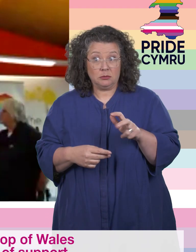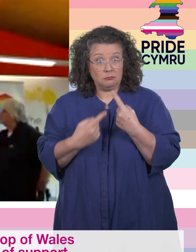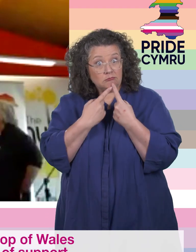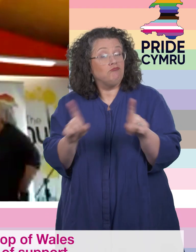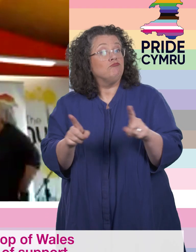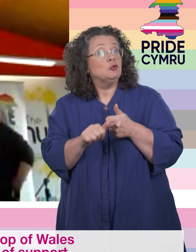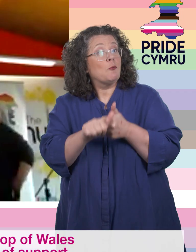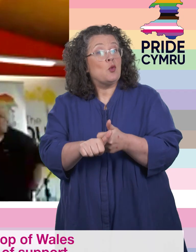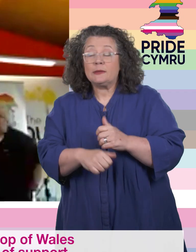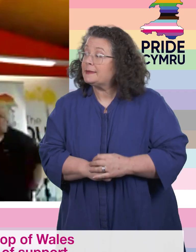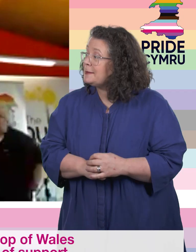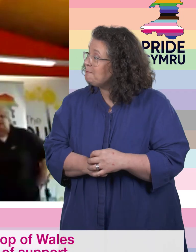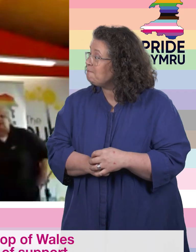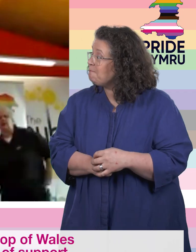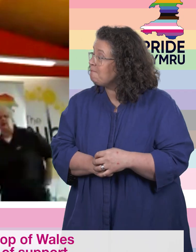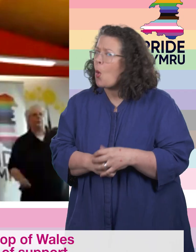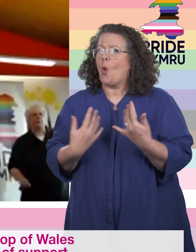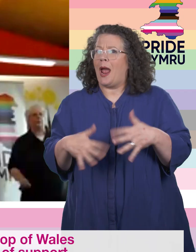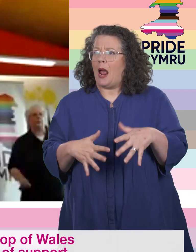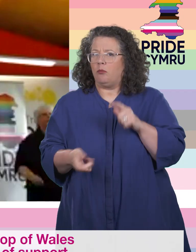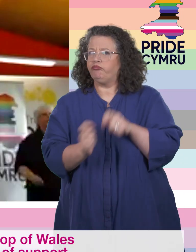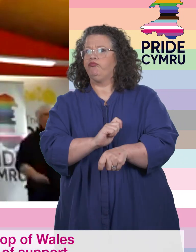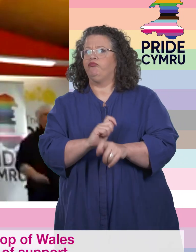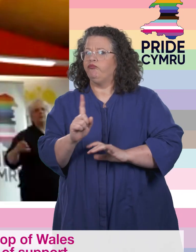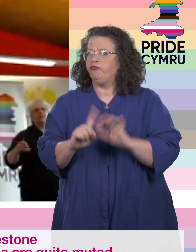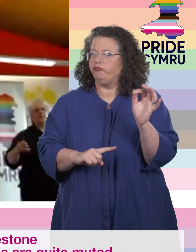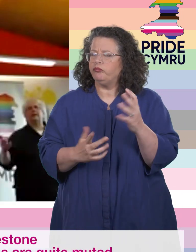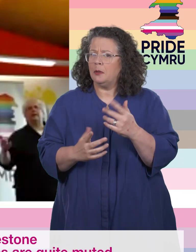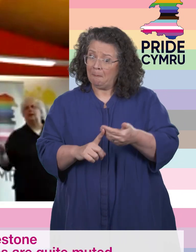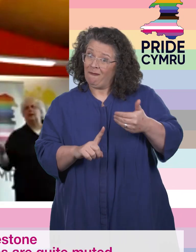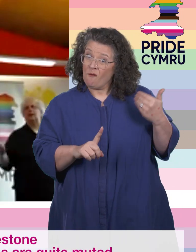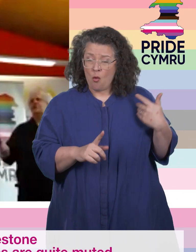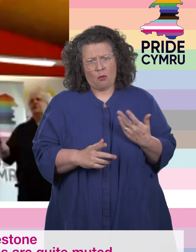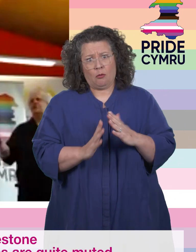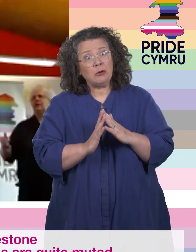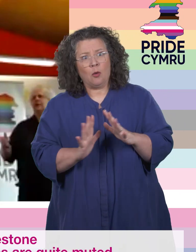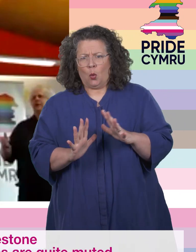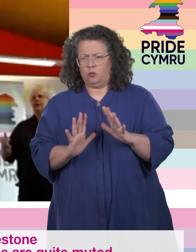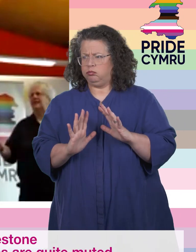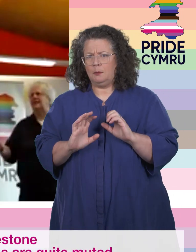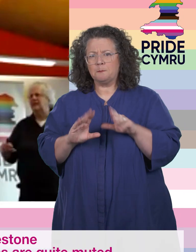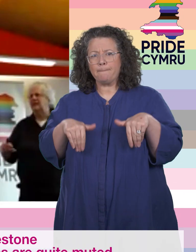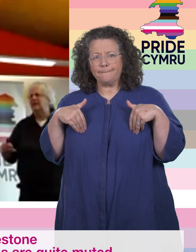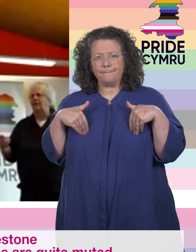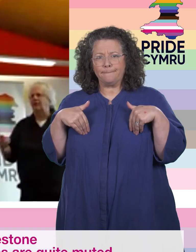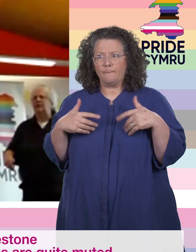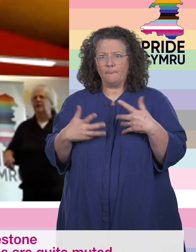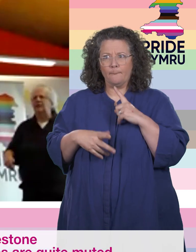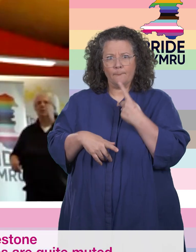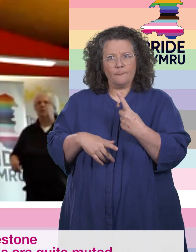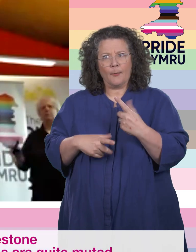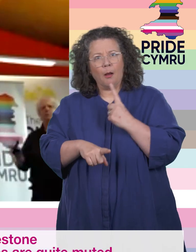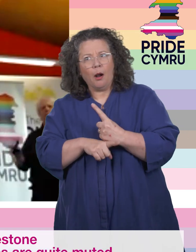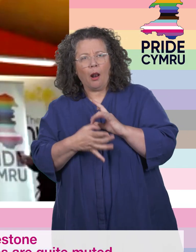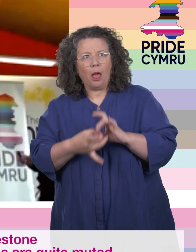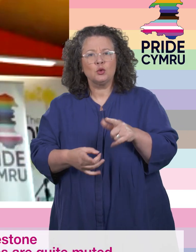So you've got the Archbishop of Wales, who sends out a message of support. So this is quite a milestone, because prior to this, the religions